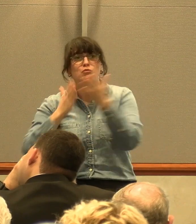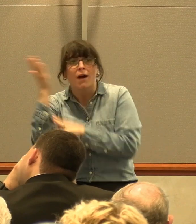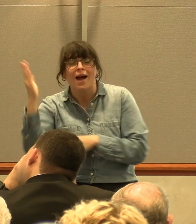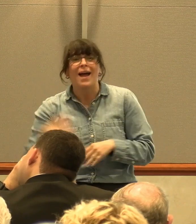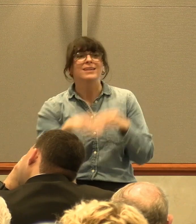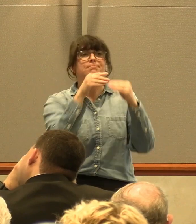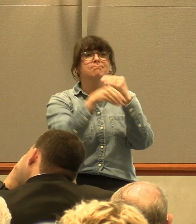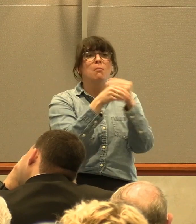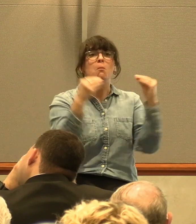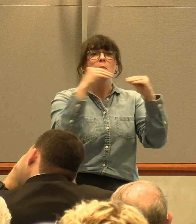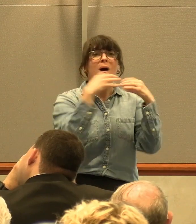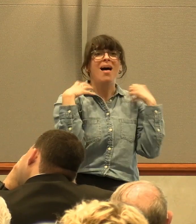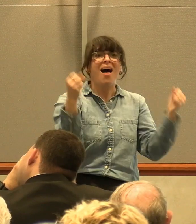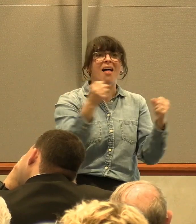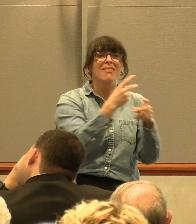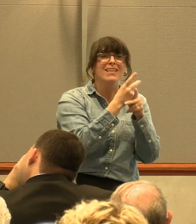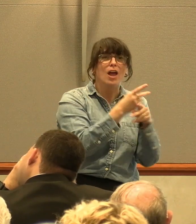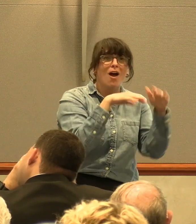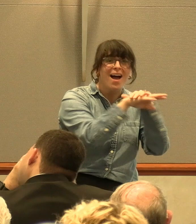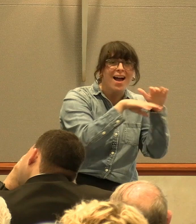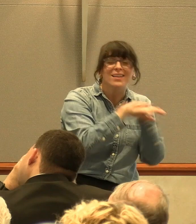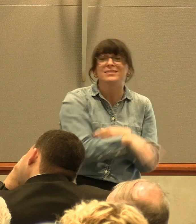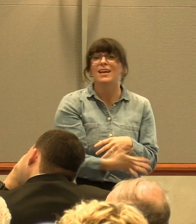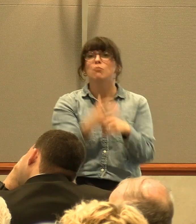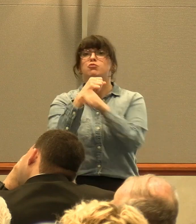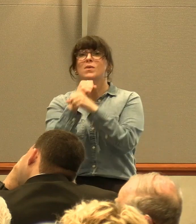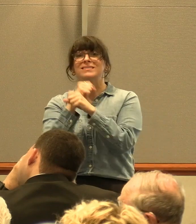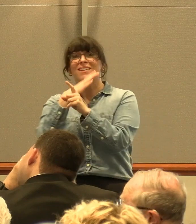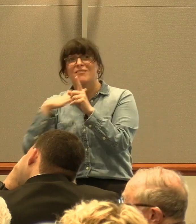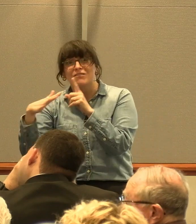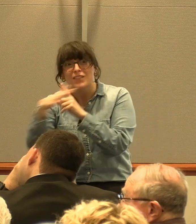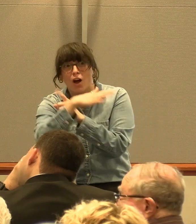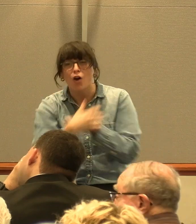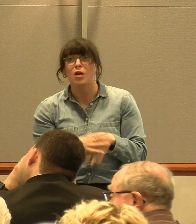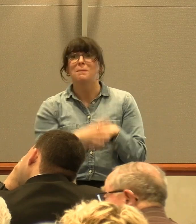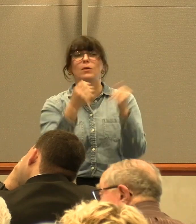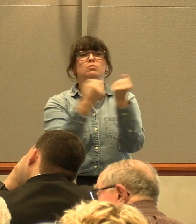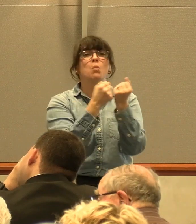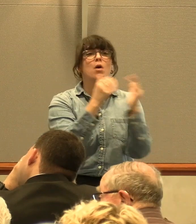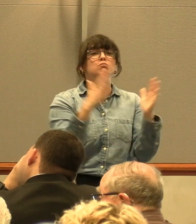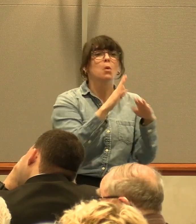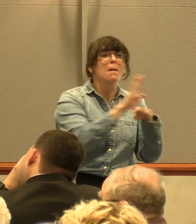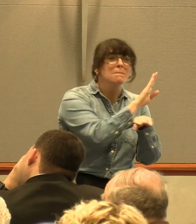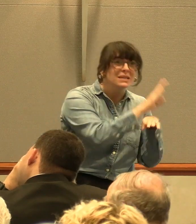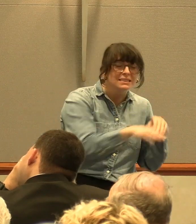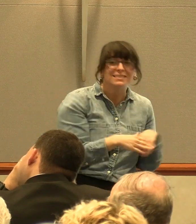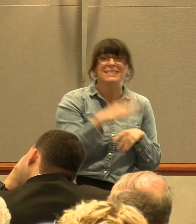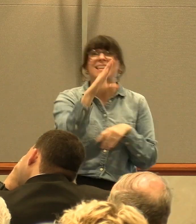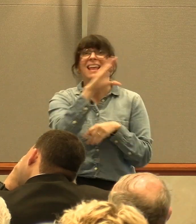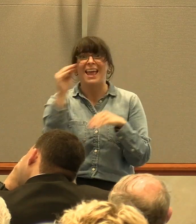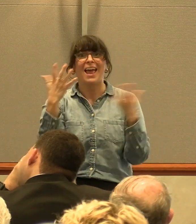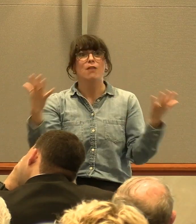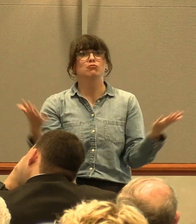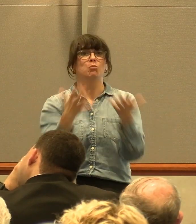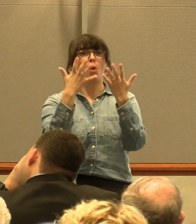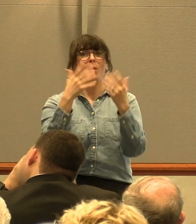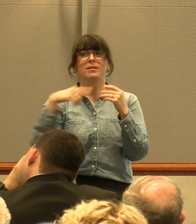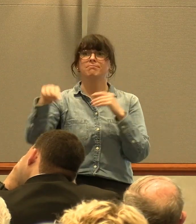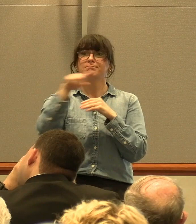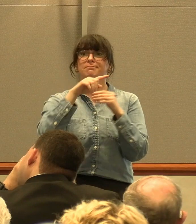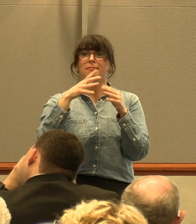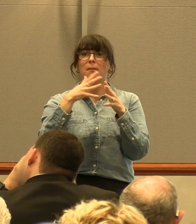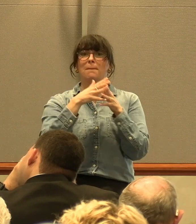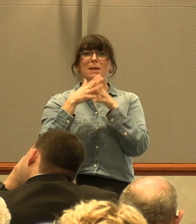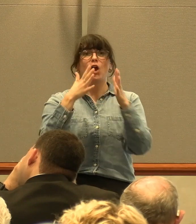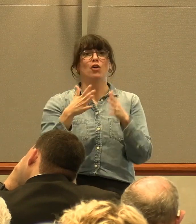health care access, protecting the environment, supporting small businesses, and promoting America's